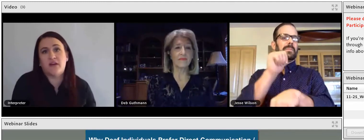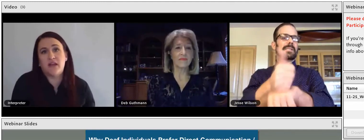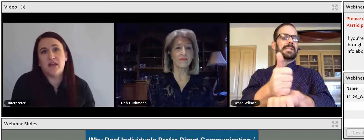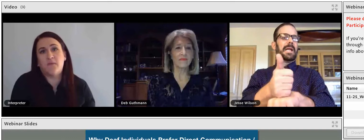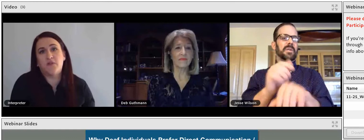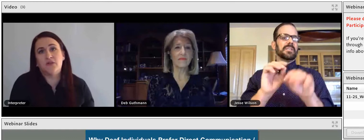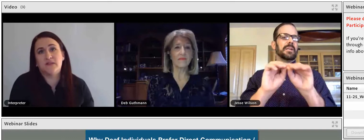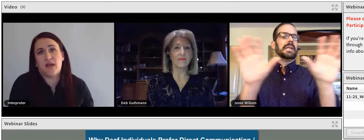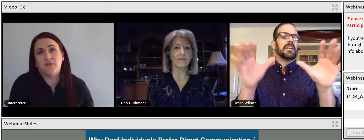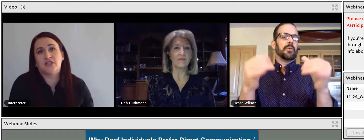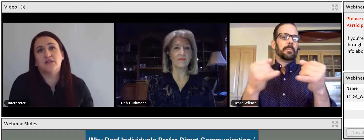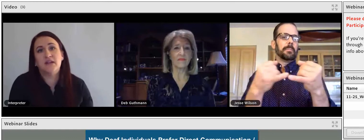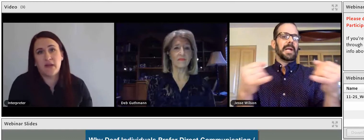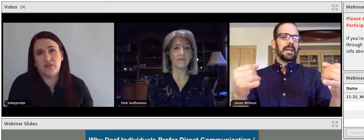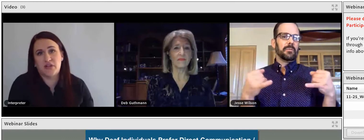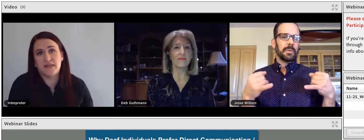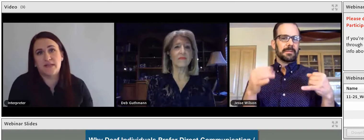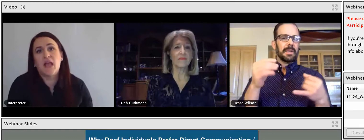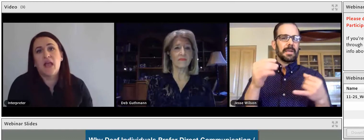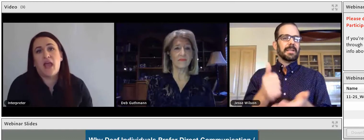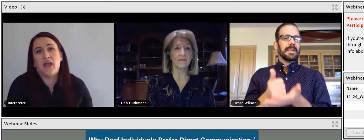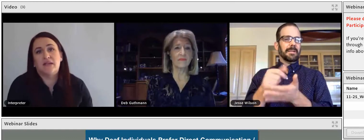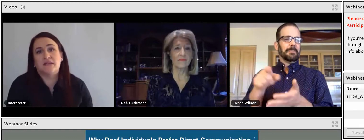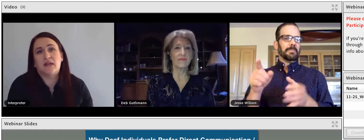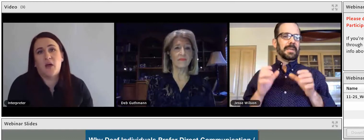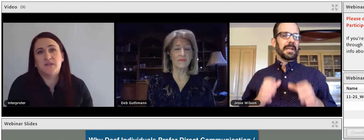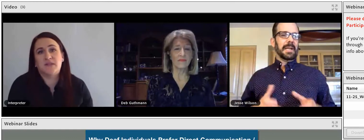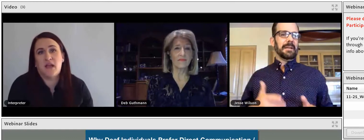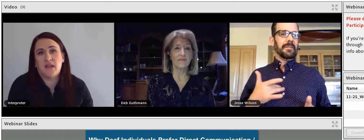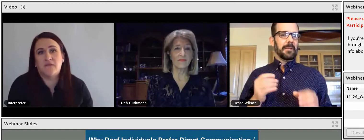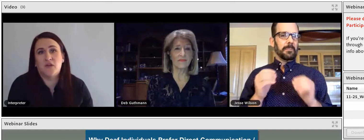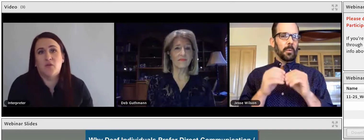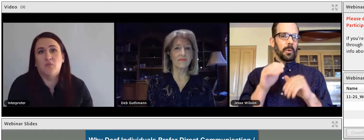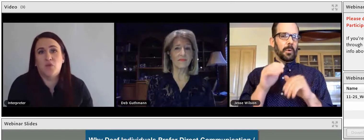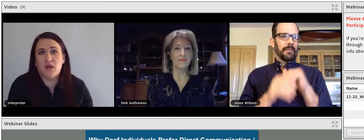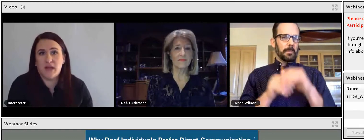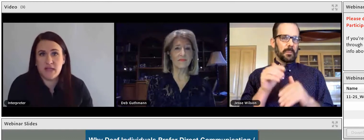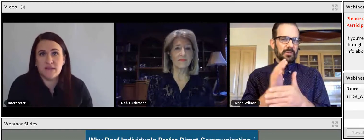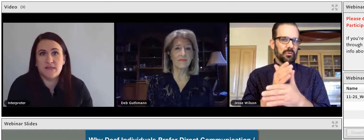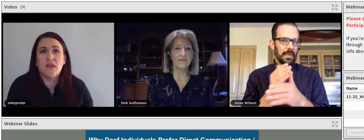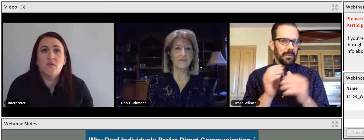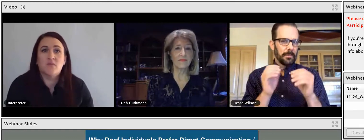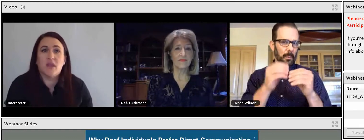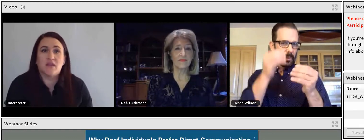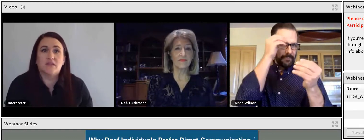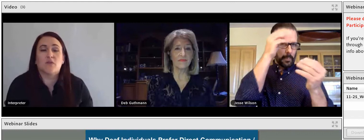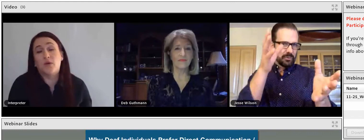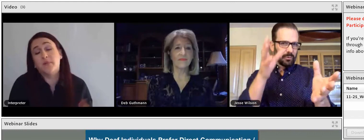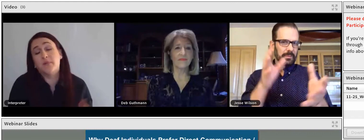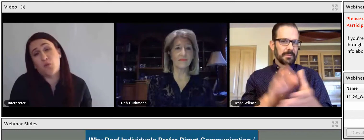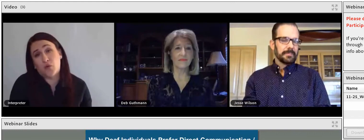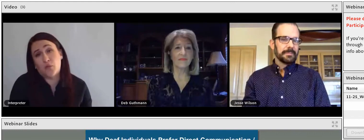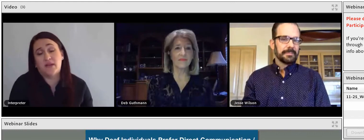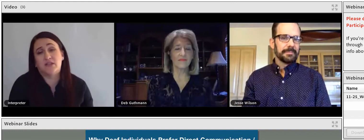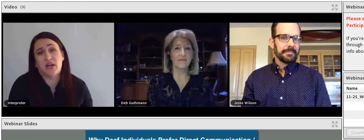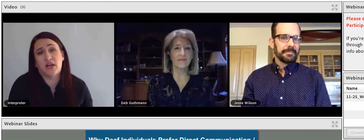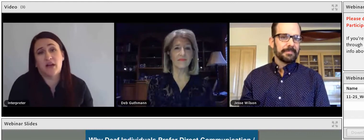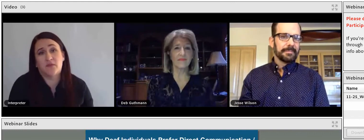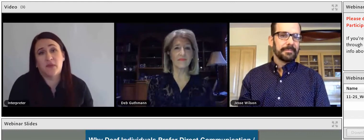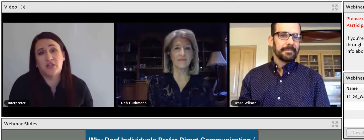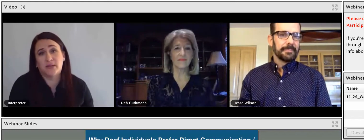role. That will be very helpful to establish clear boundaries and help the client feel more at ease and will be